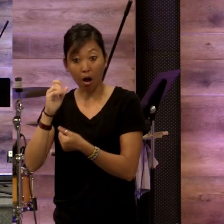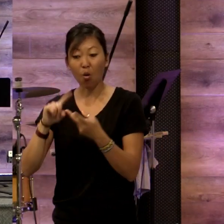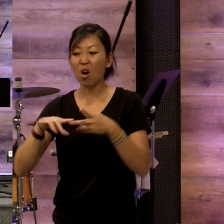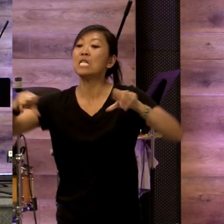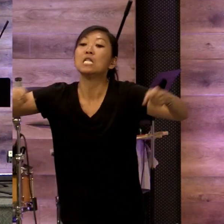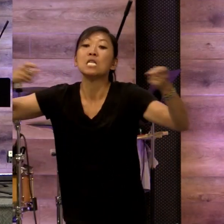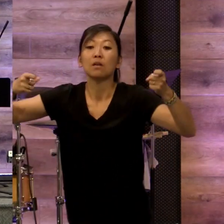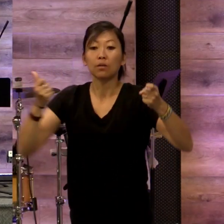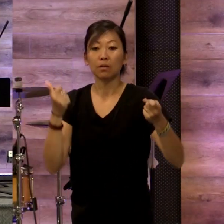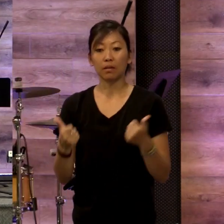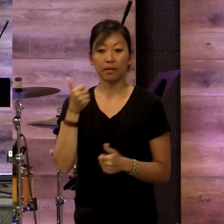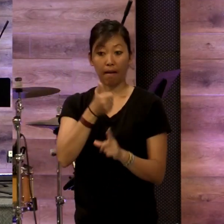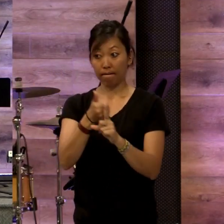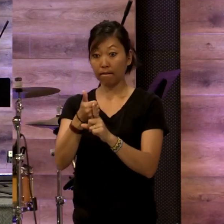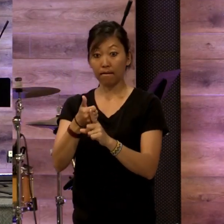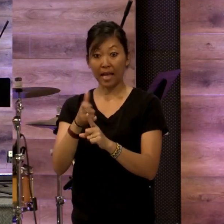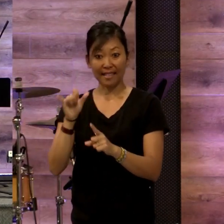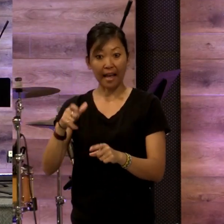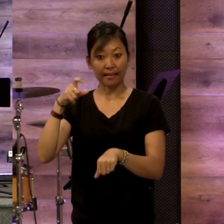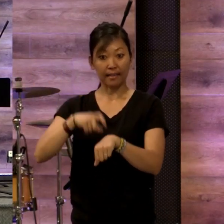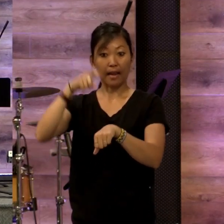seize control ourselves.